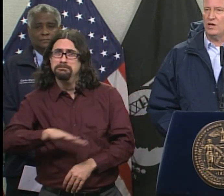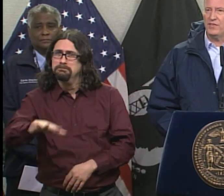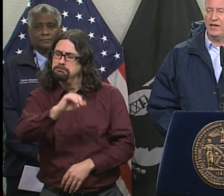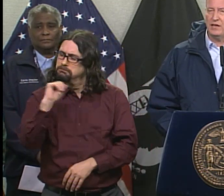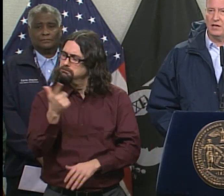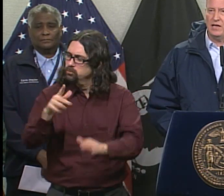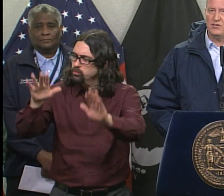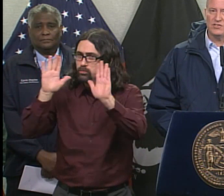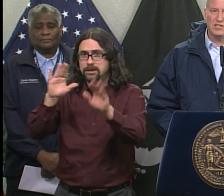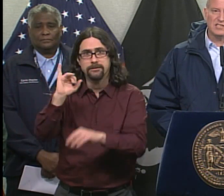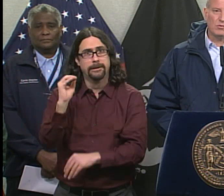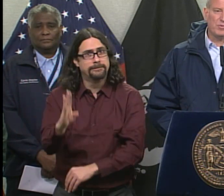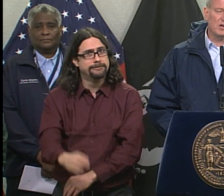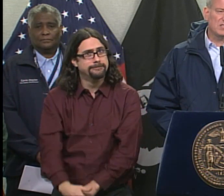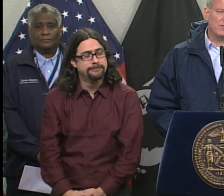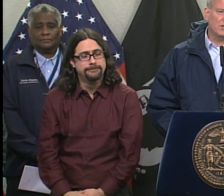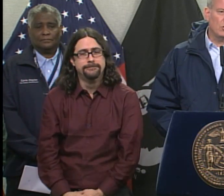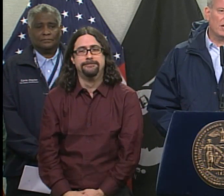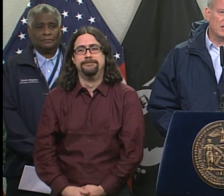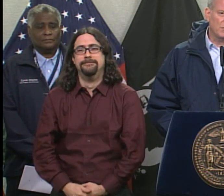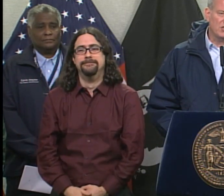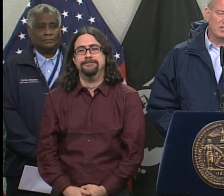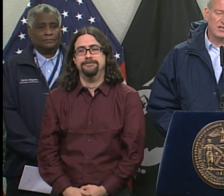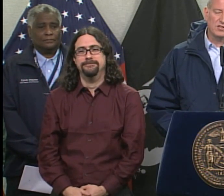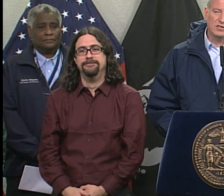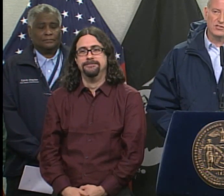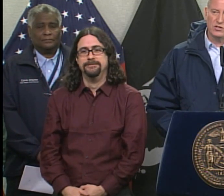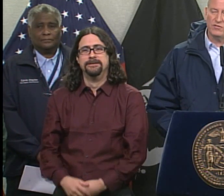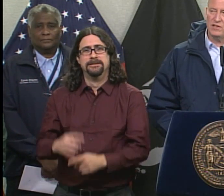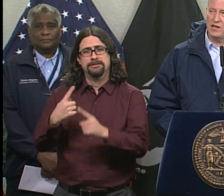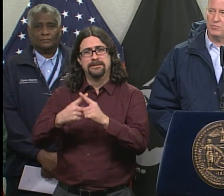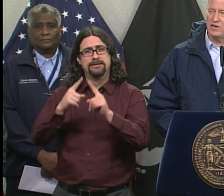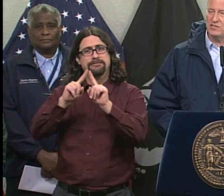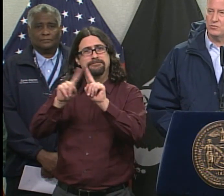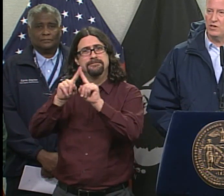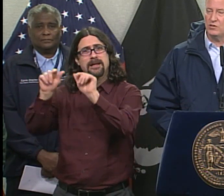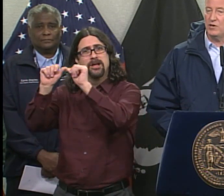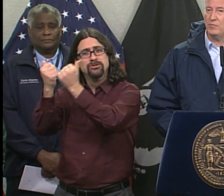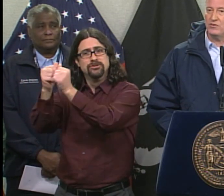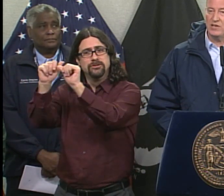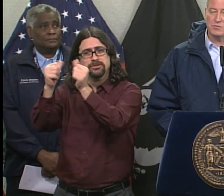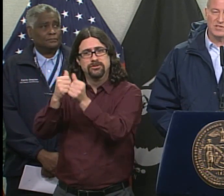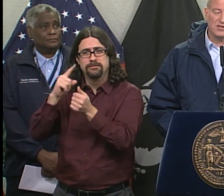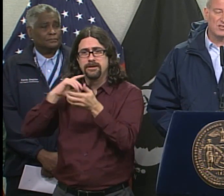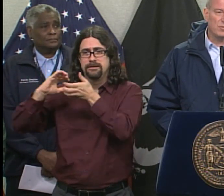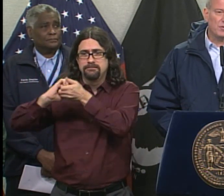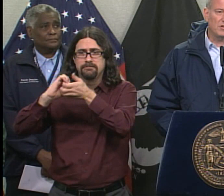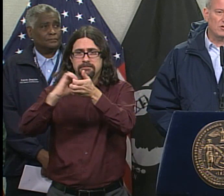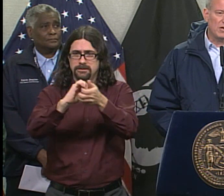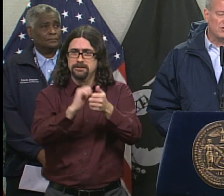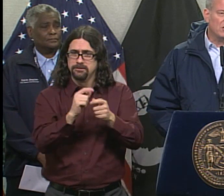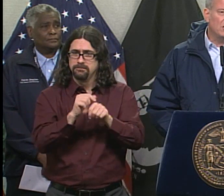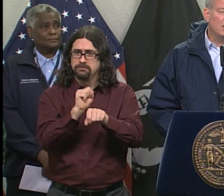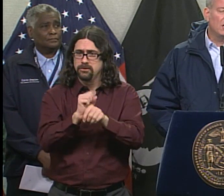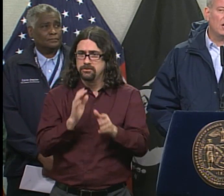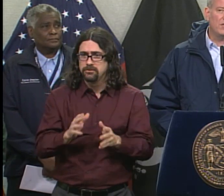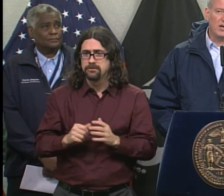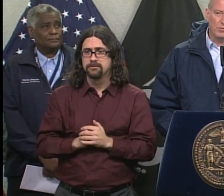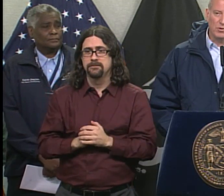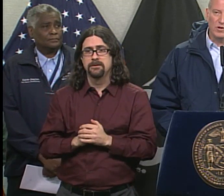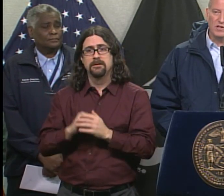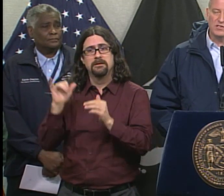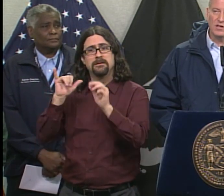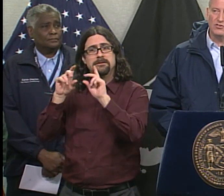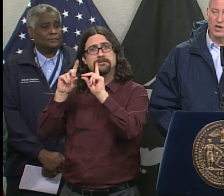Also want to thank agencies that were part of this effort, don't get as much attention, deserve a lot of praise as well. Department of Transportation, Department of Correction.